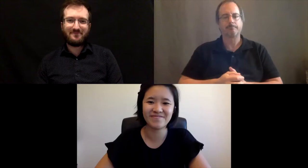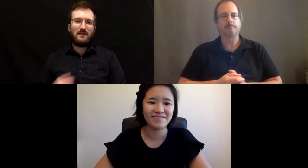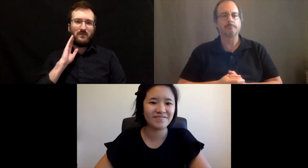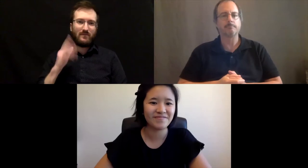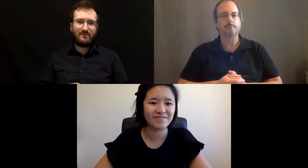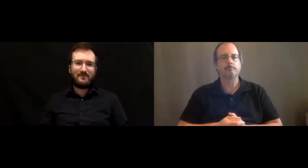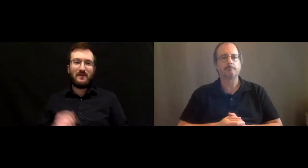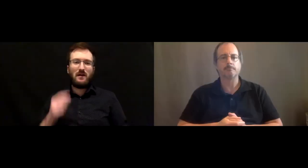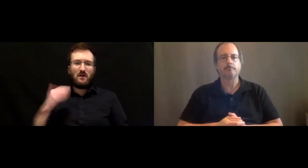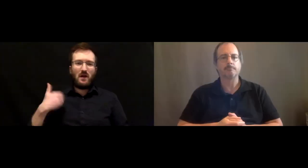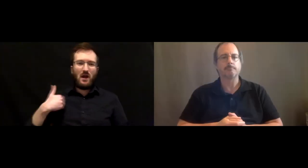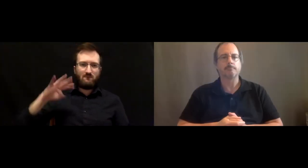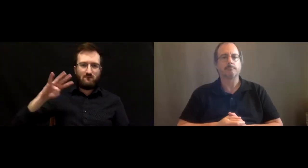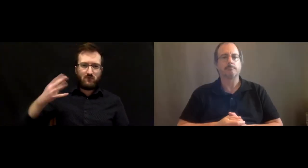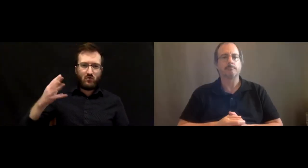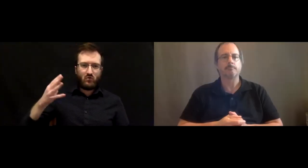having me on this panel.